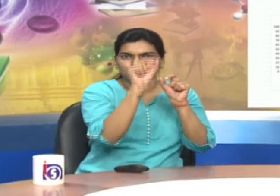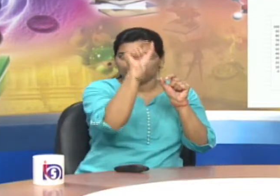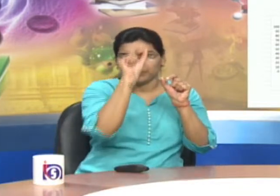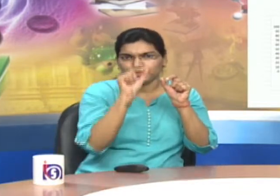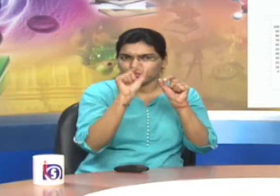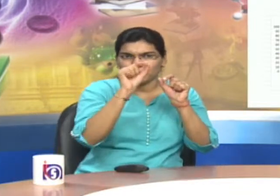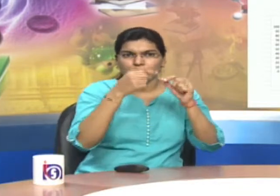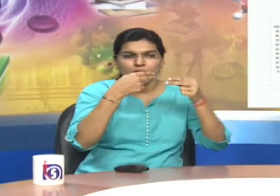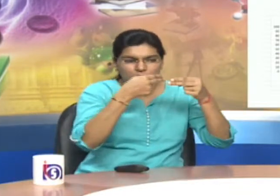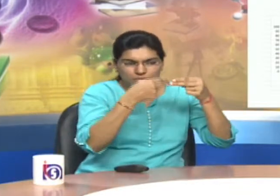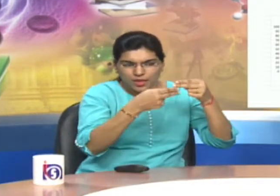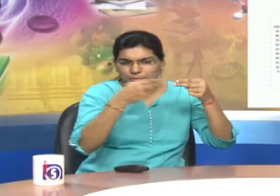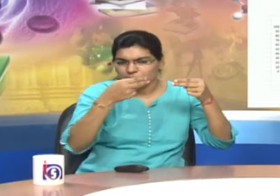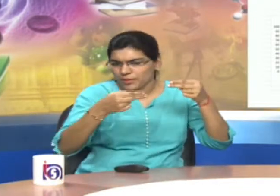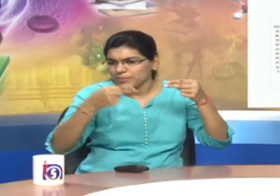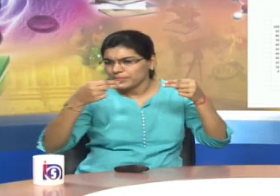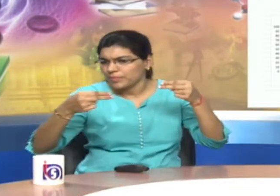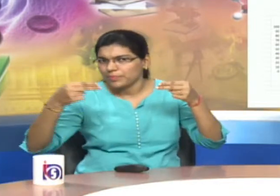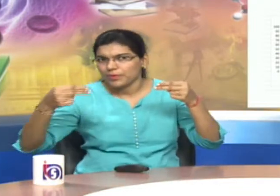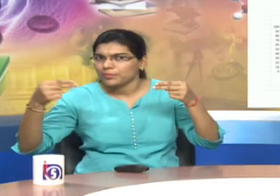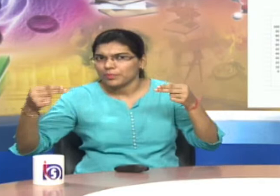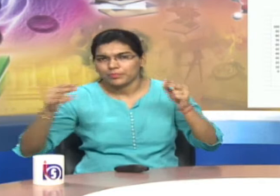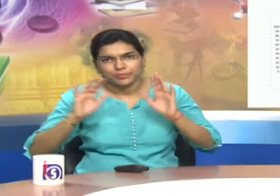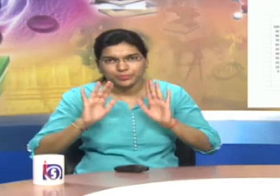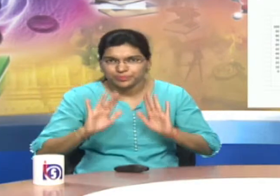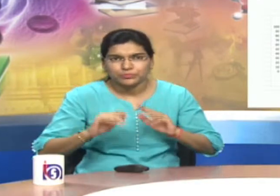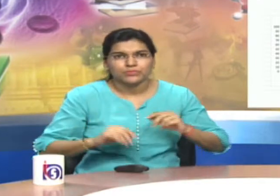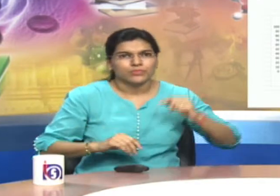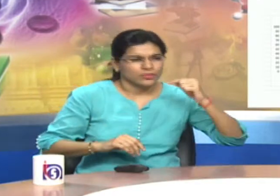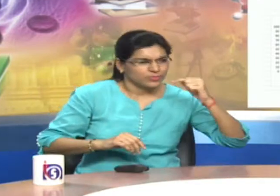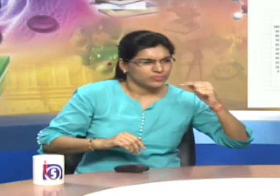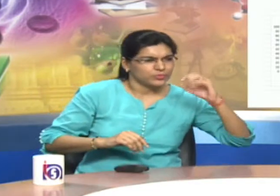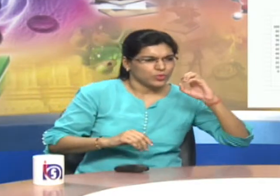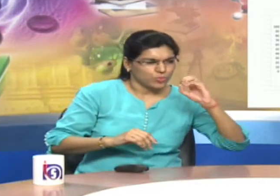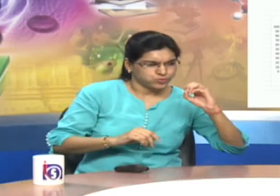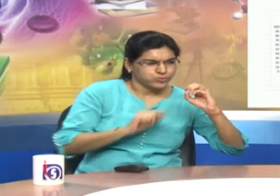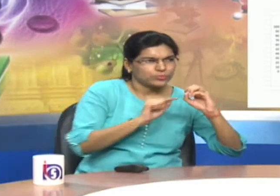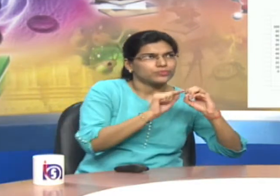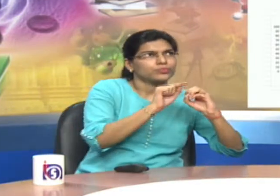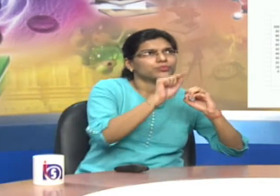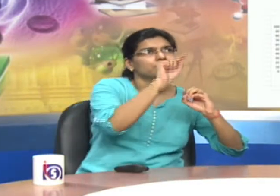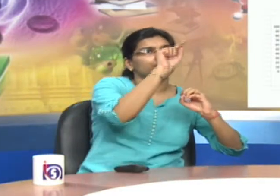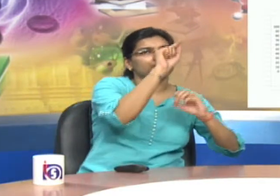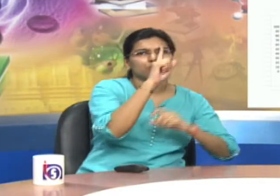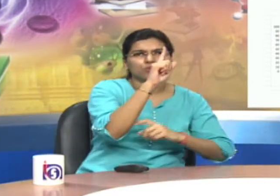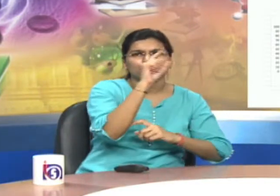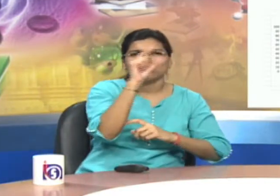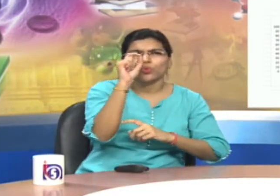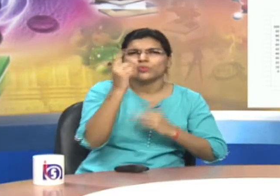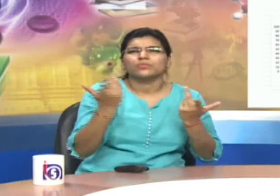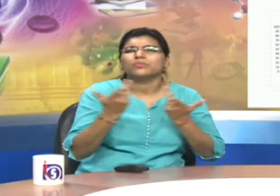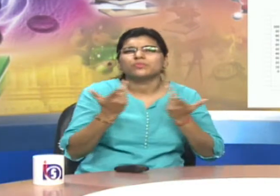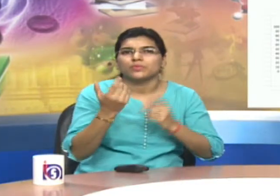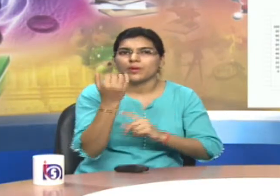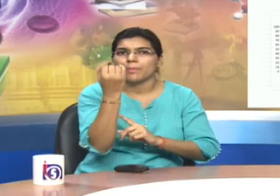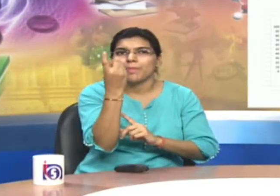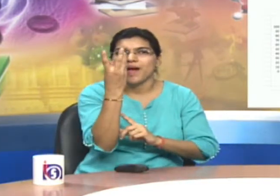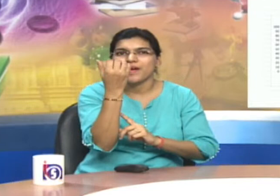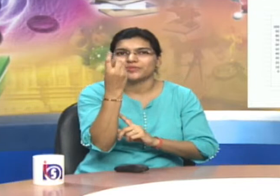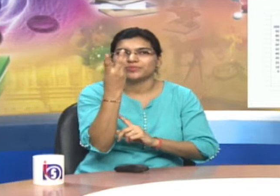So this is the column chart where students' names are written there and the marks are shown